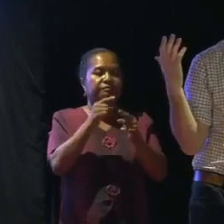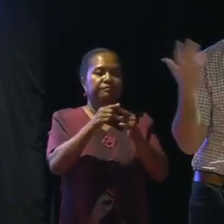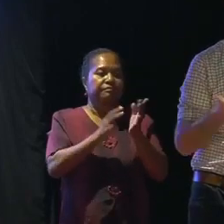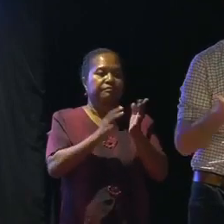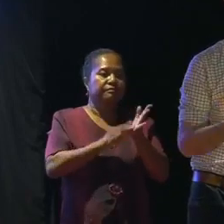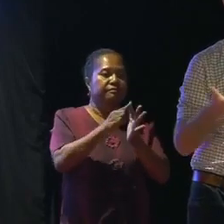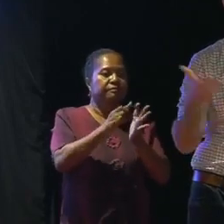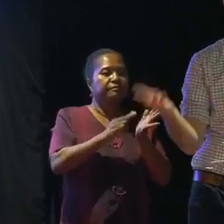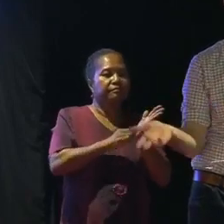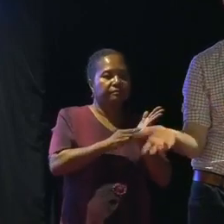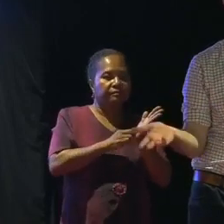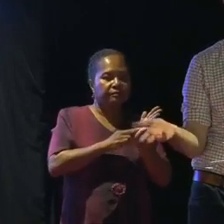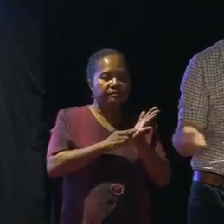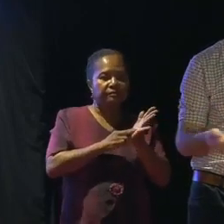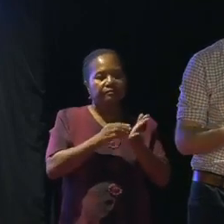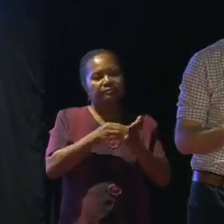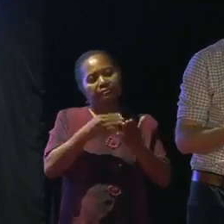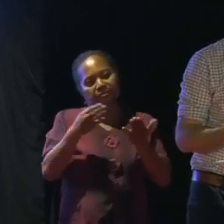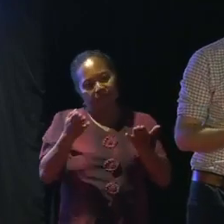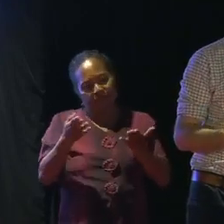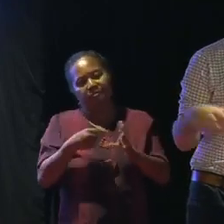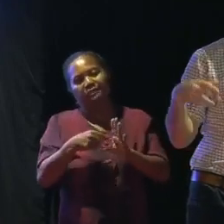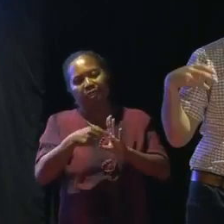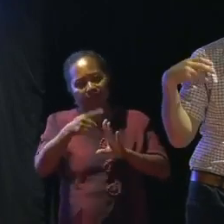can't give an exact time frame, but it will be soon.